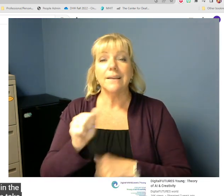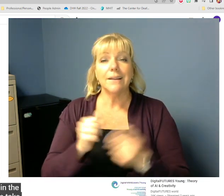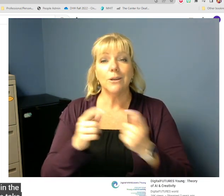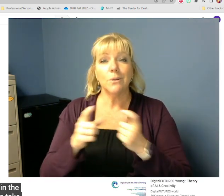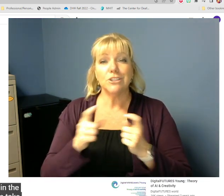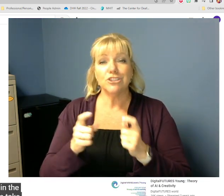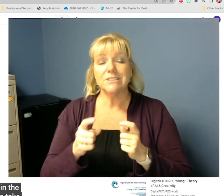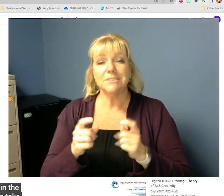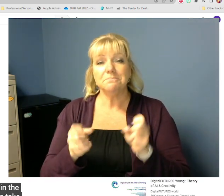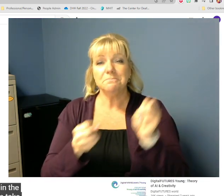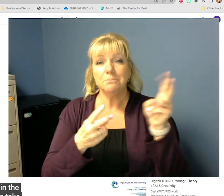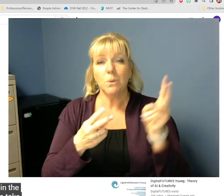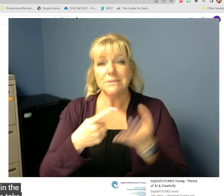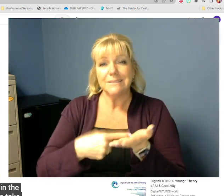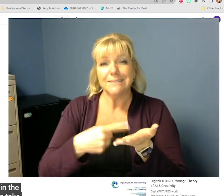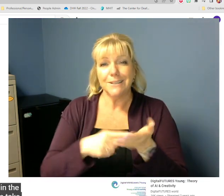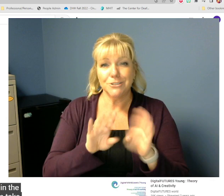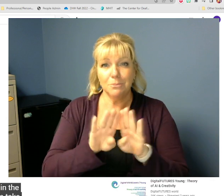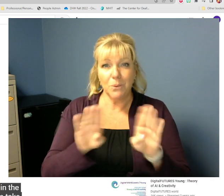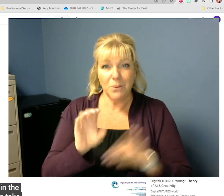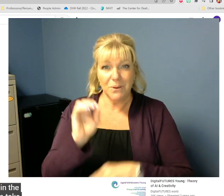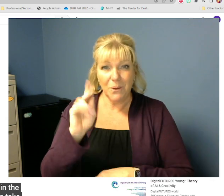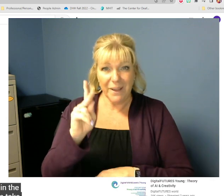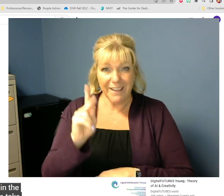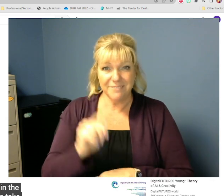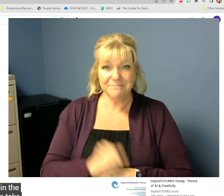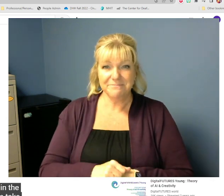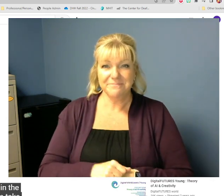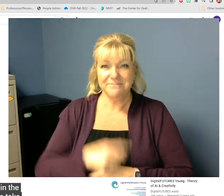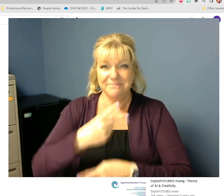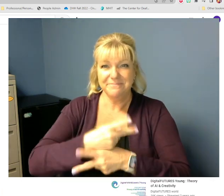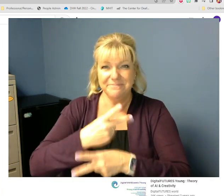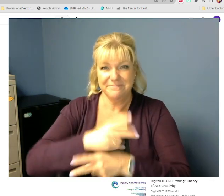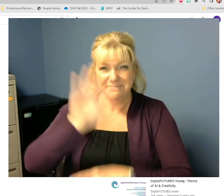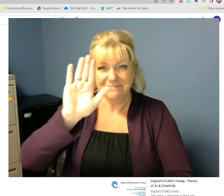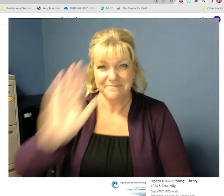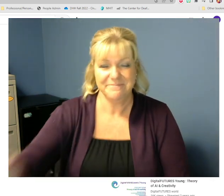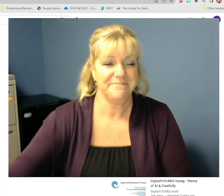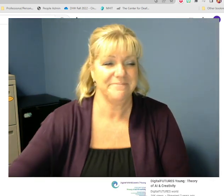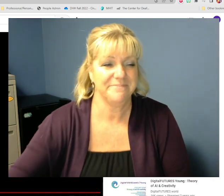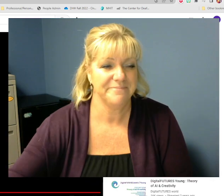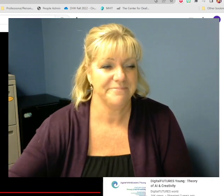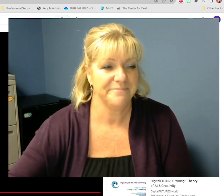you have any questions, you can leave those in the discussion board at the within this module. Take care.